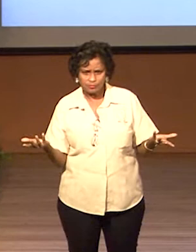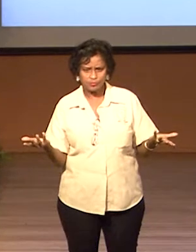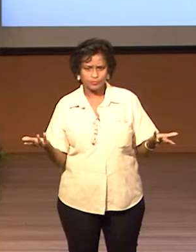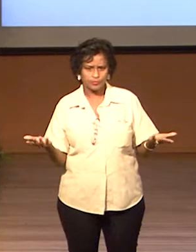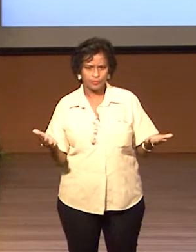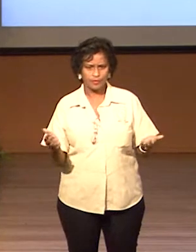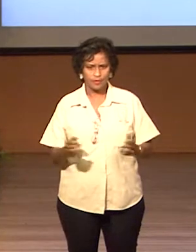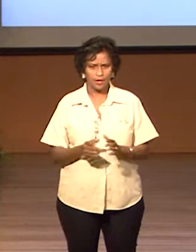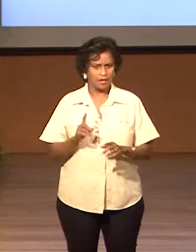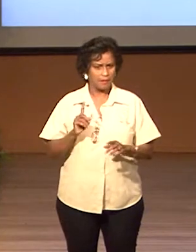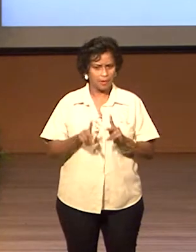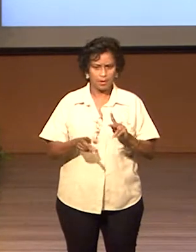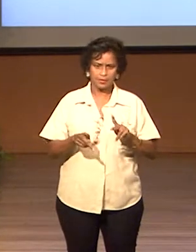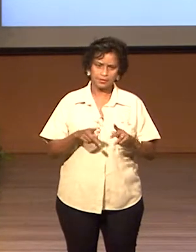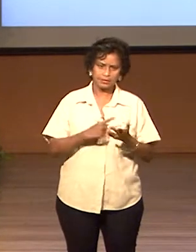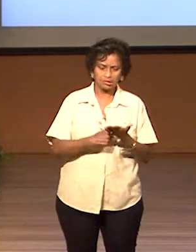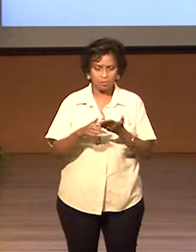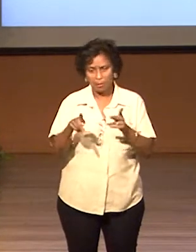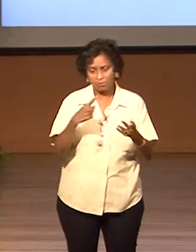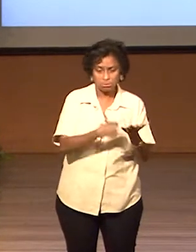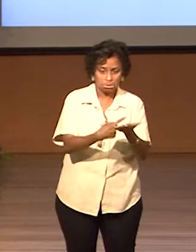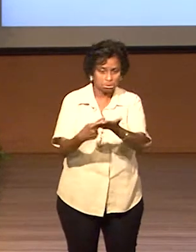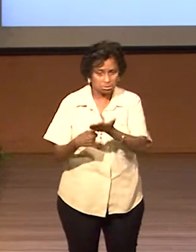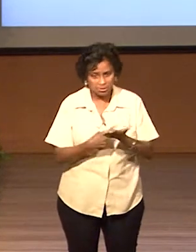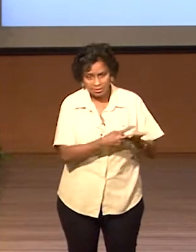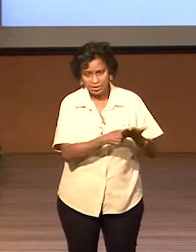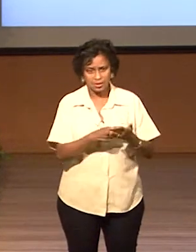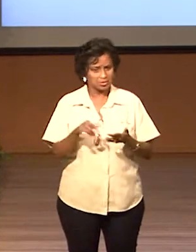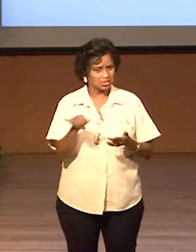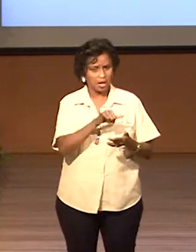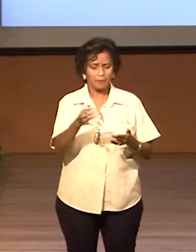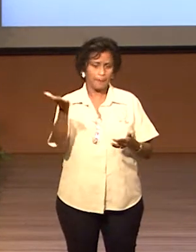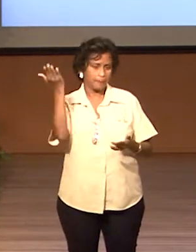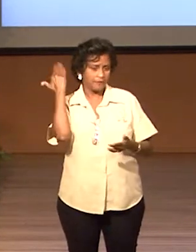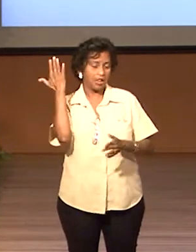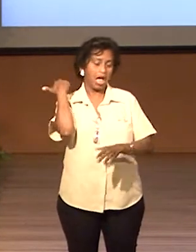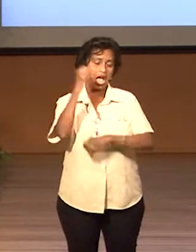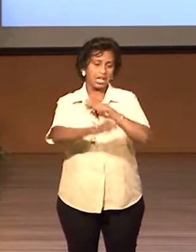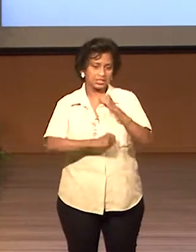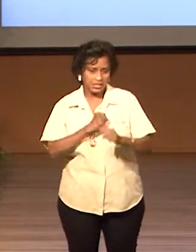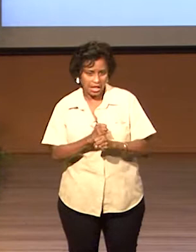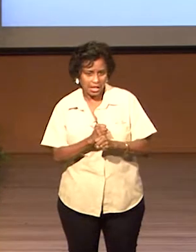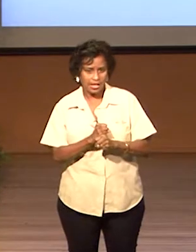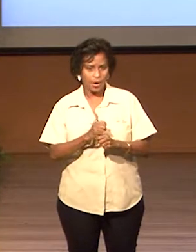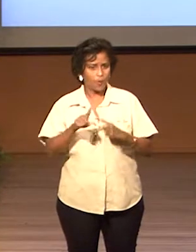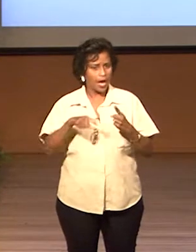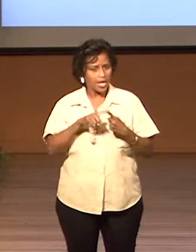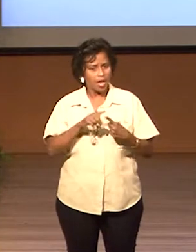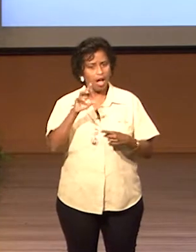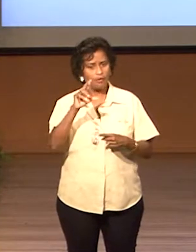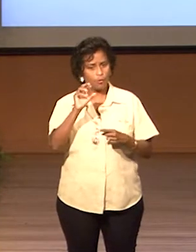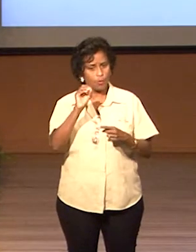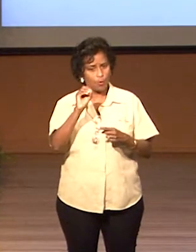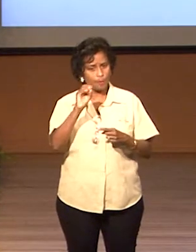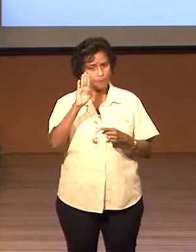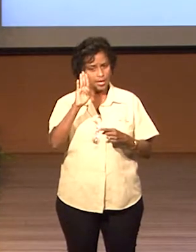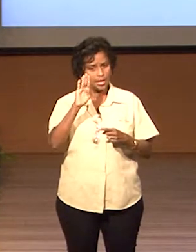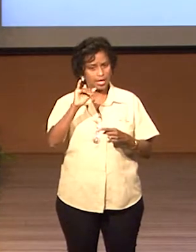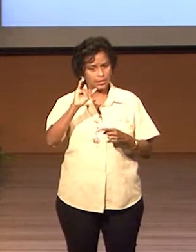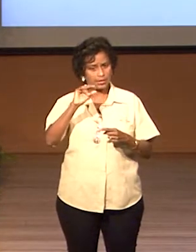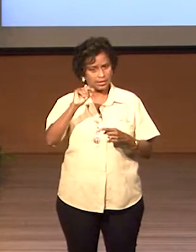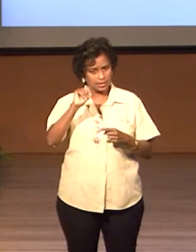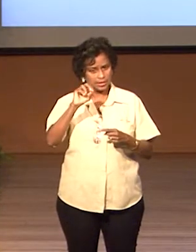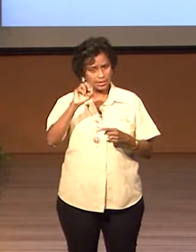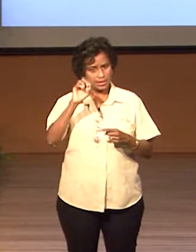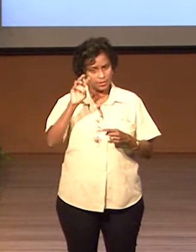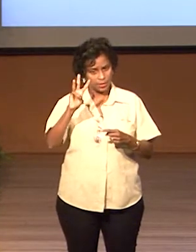also stimulated last year when Robin Williams committed suicide. And again, in the discussion about that, you see that same